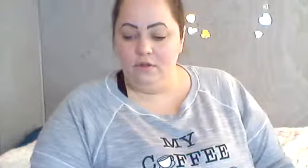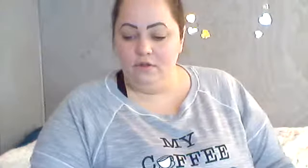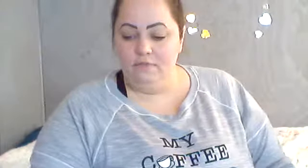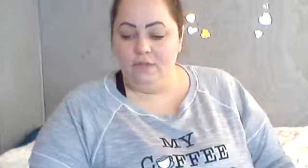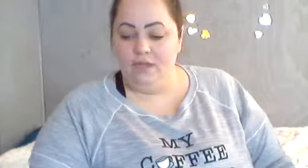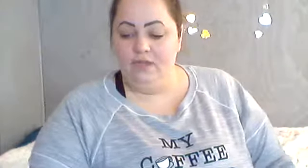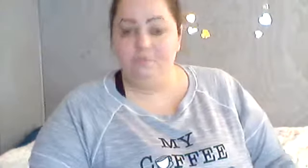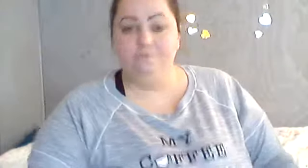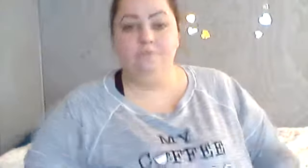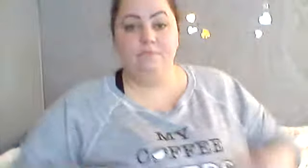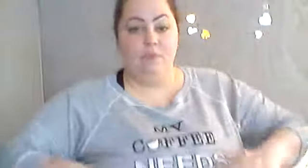Flood.